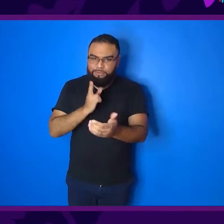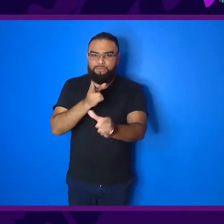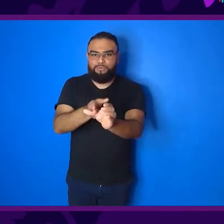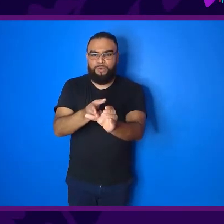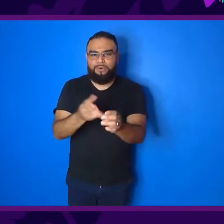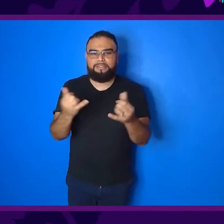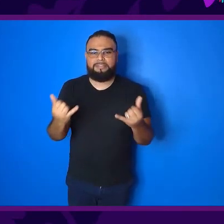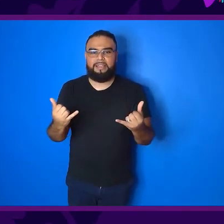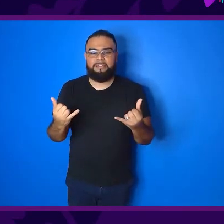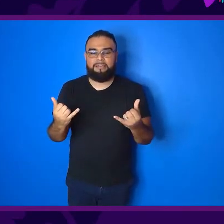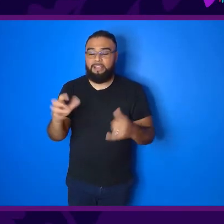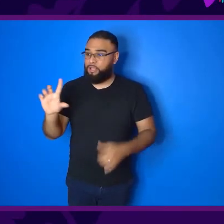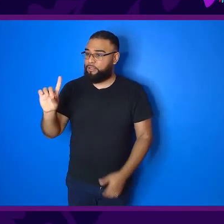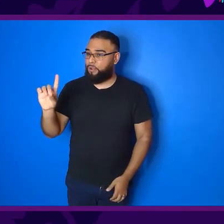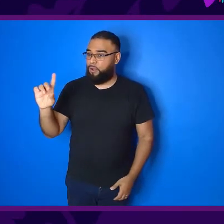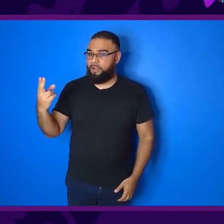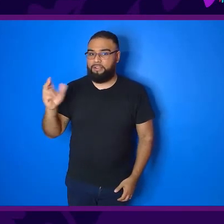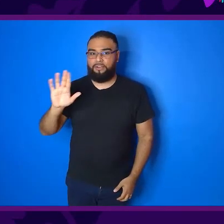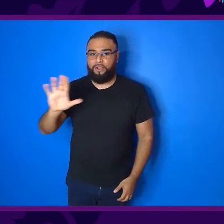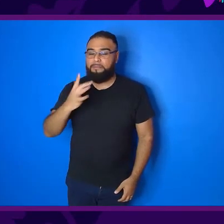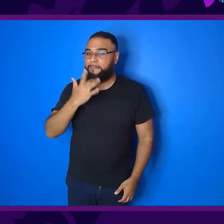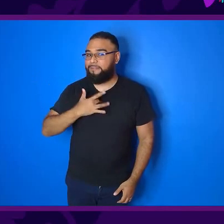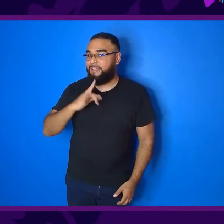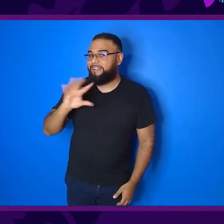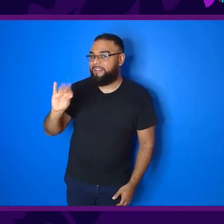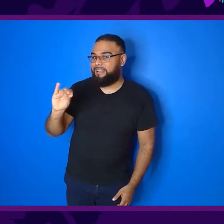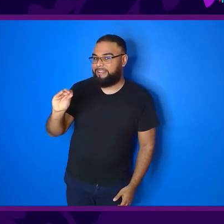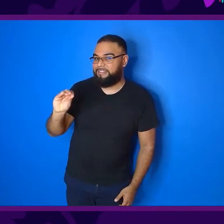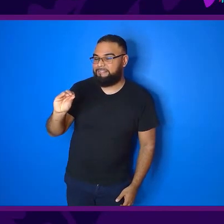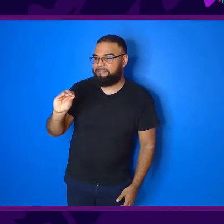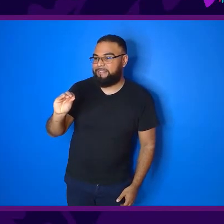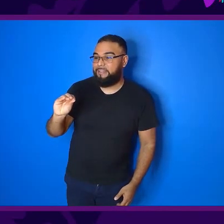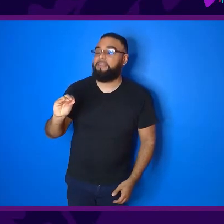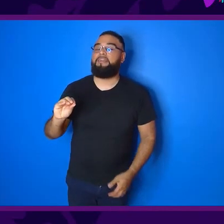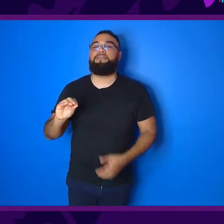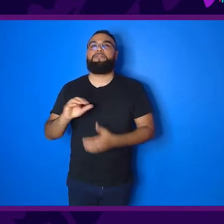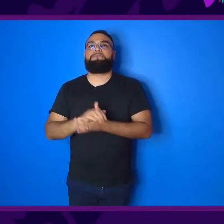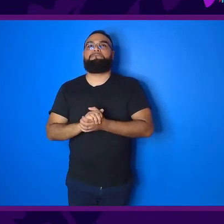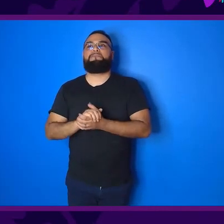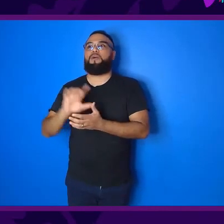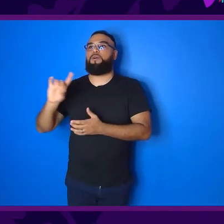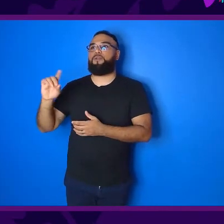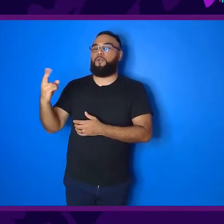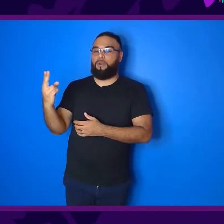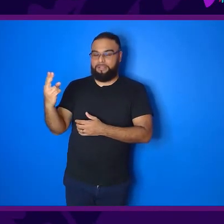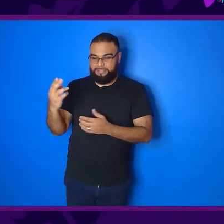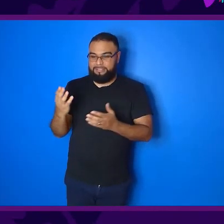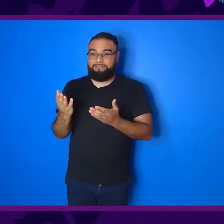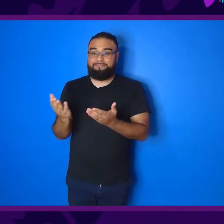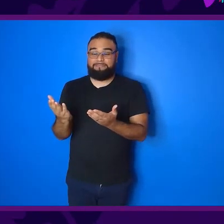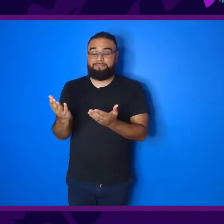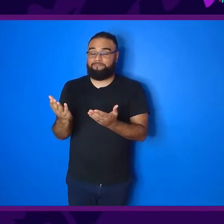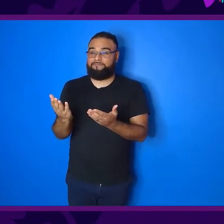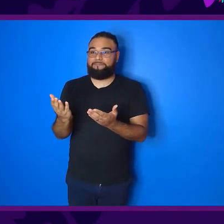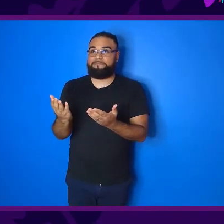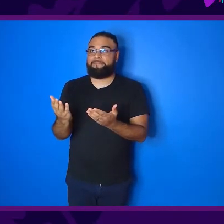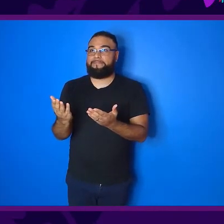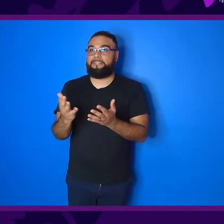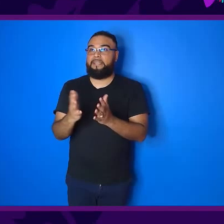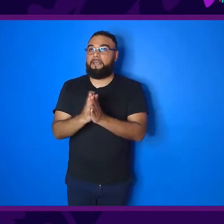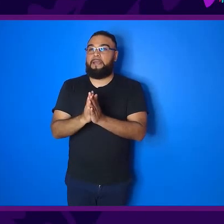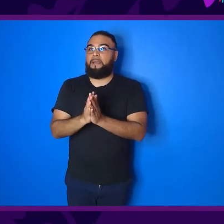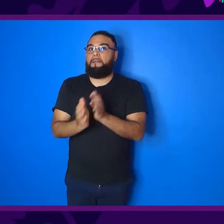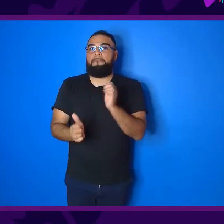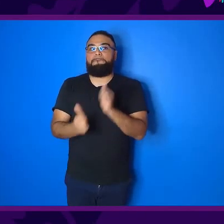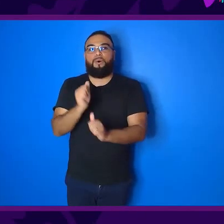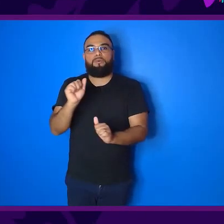Dolores' 90th birthday. Dolores is one person that most people don't understand how